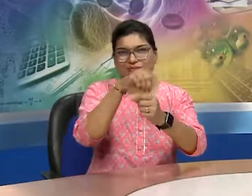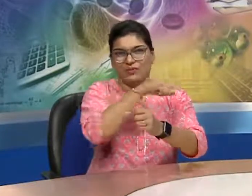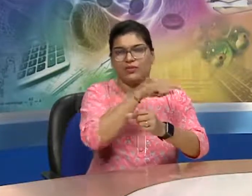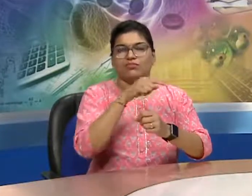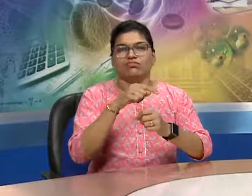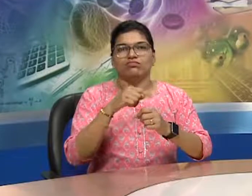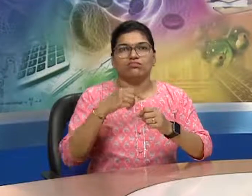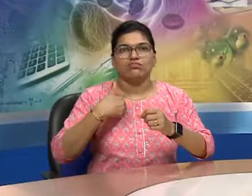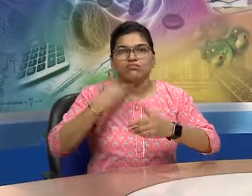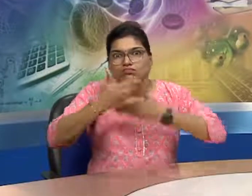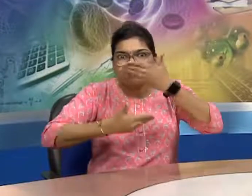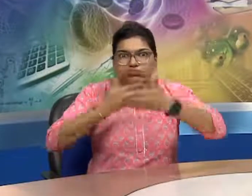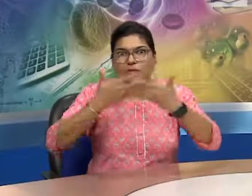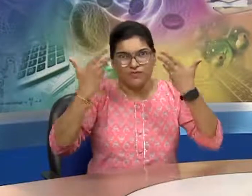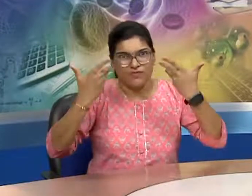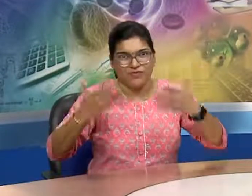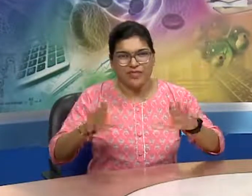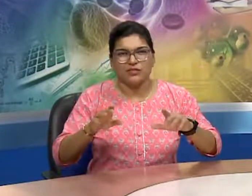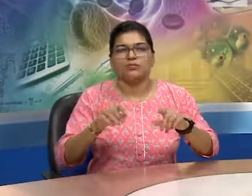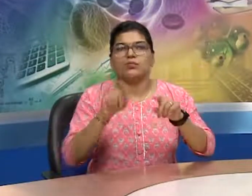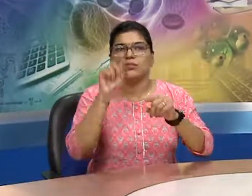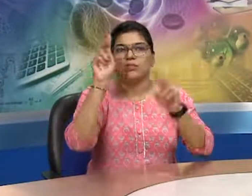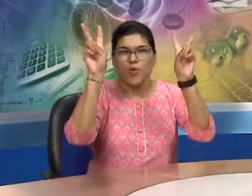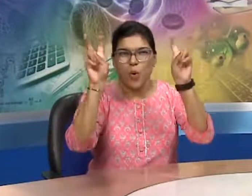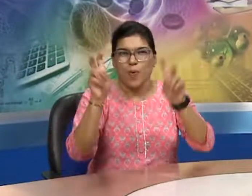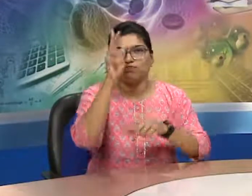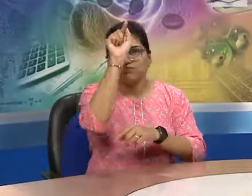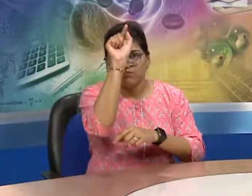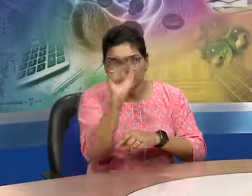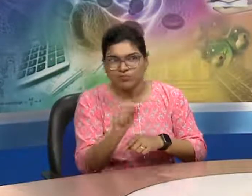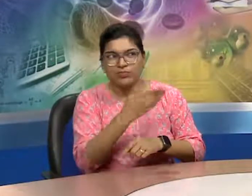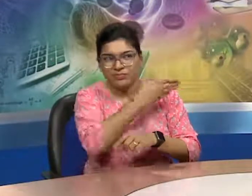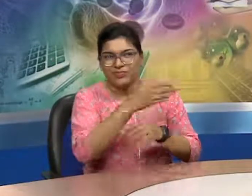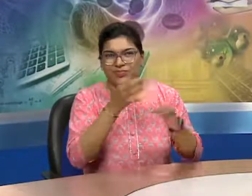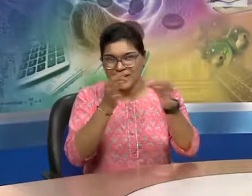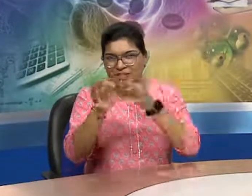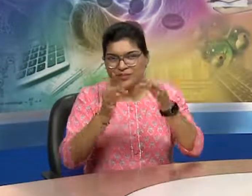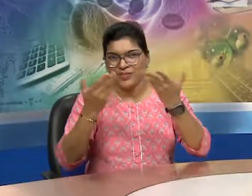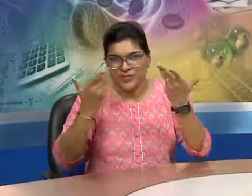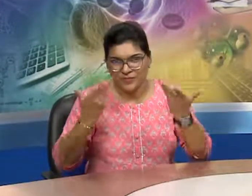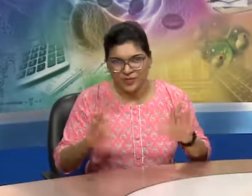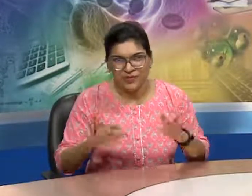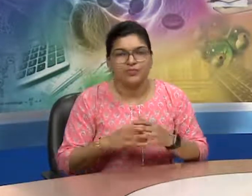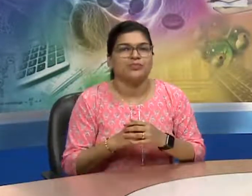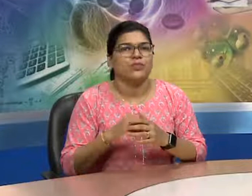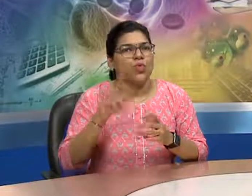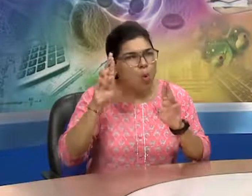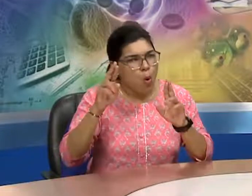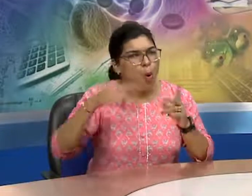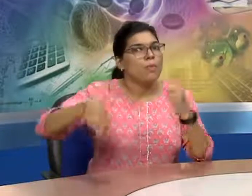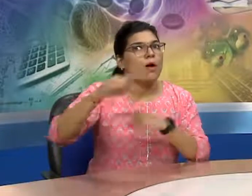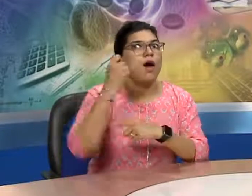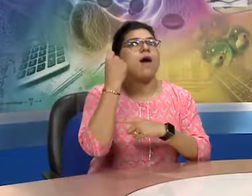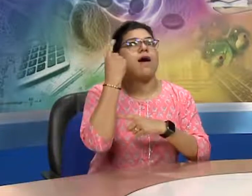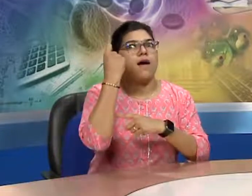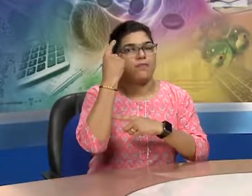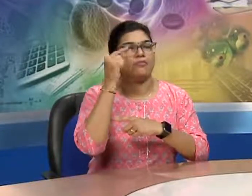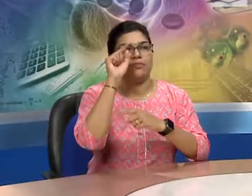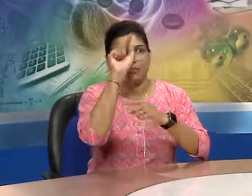So, what we have learnt so far, these are all the topics which we covered. I hope you